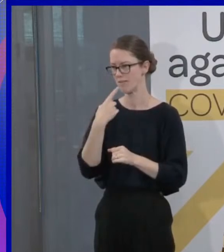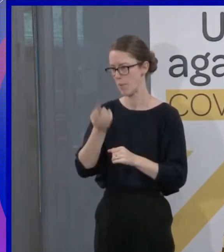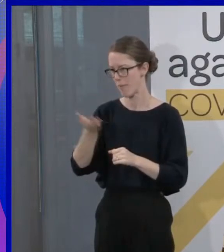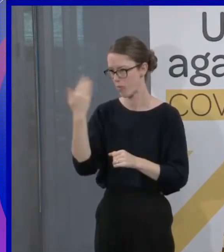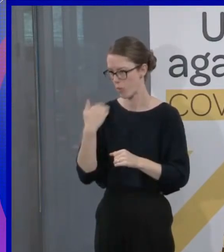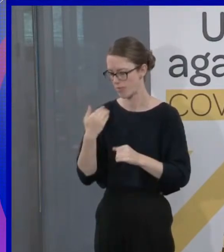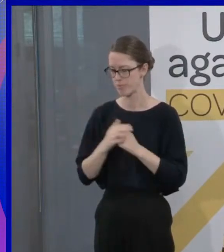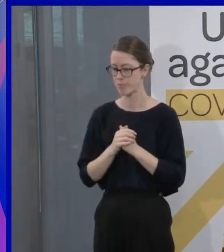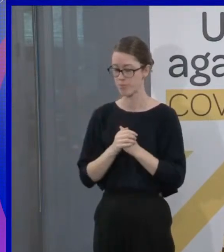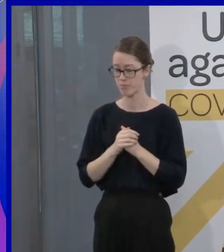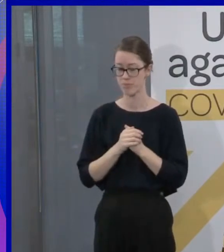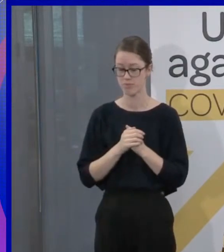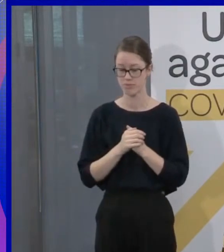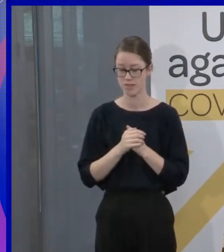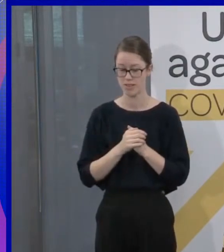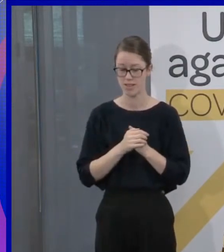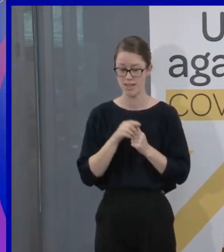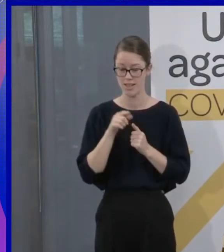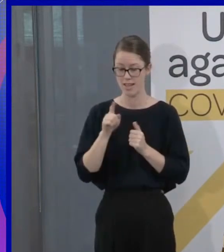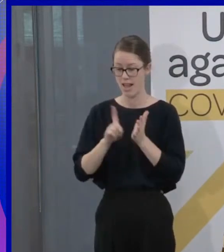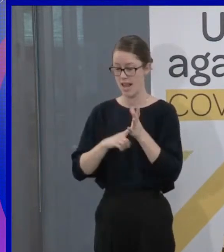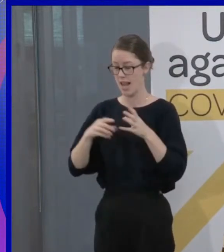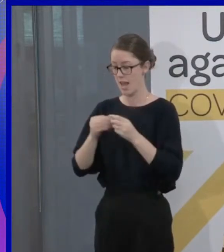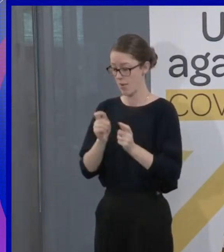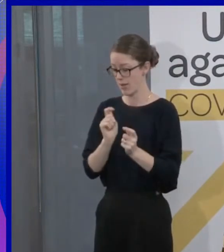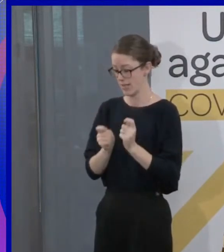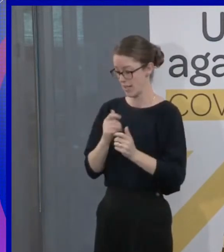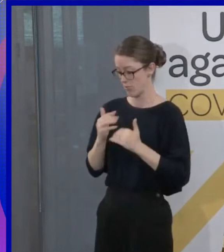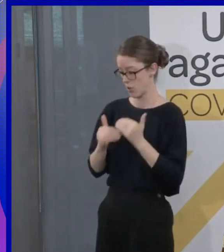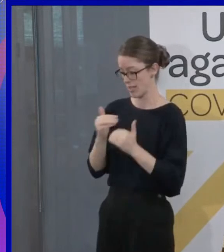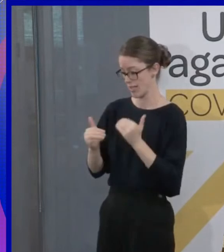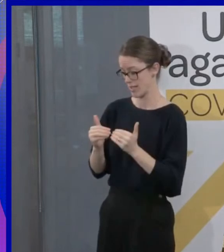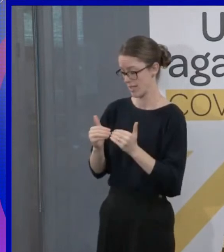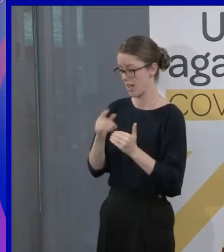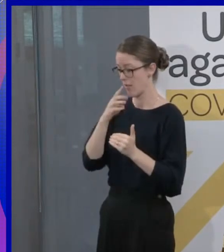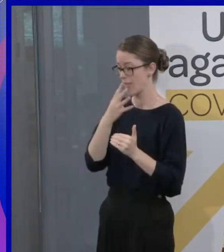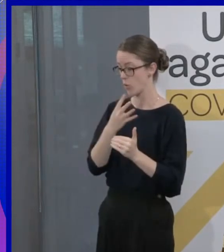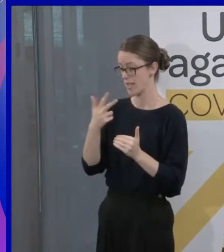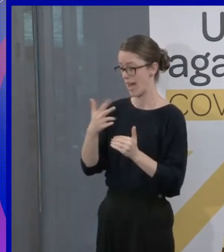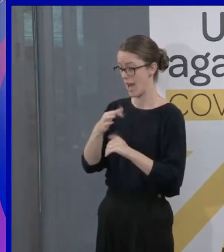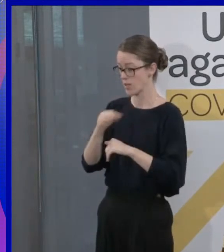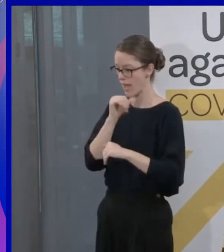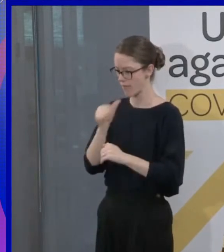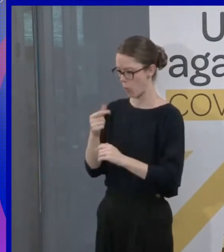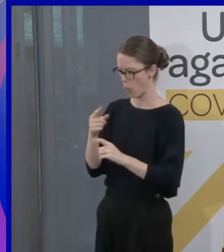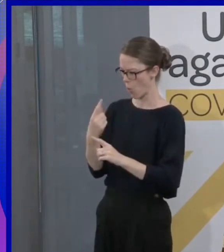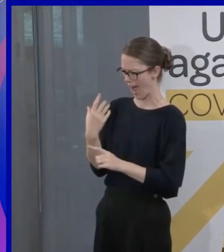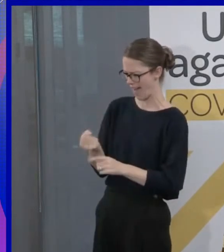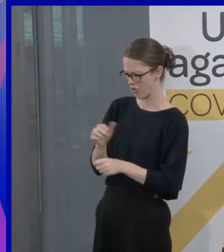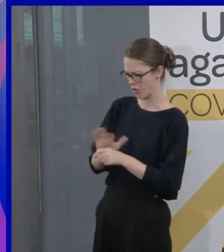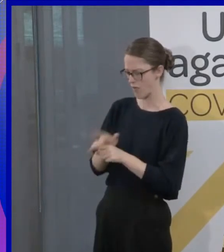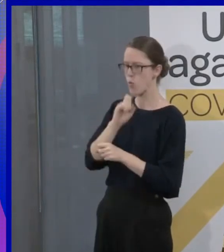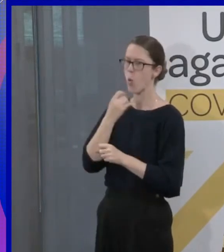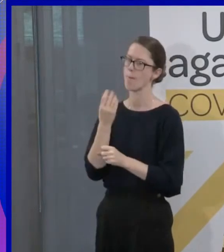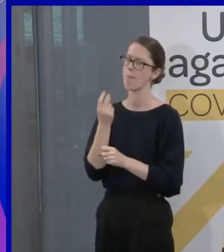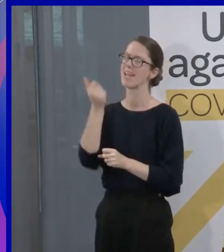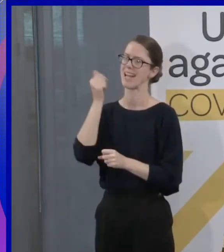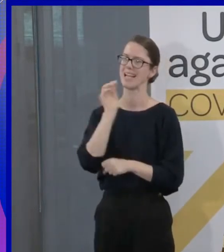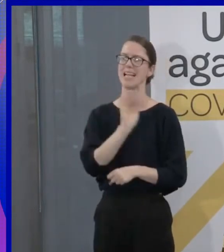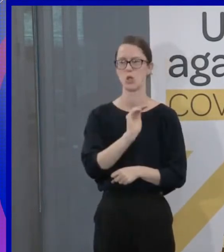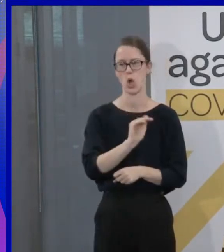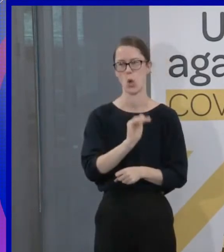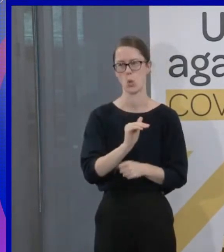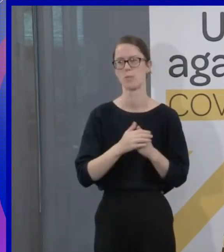Is it can take 48 hours for that lab turnaround. If the result is positive, there is immediate action, and the tests